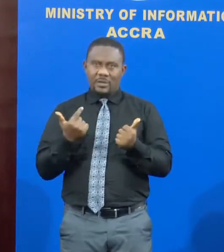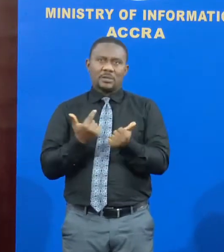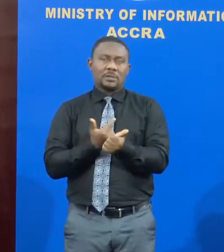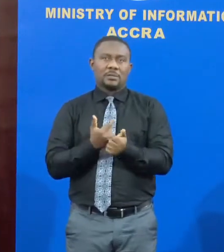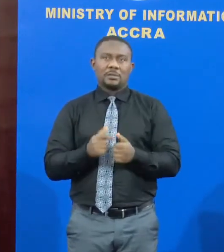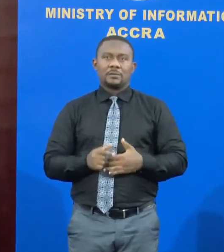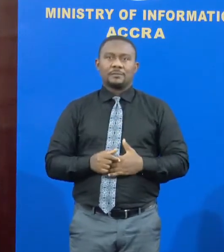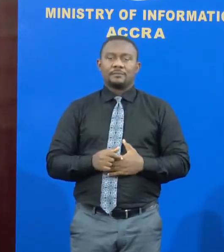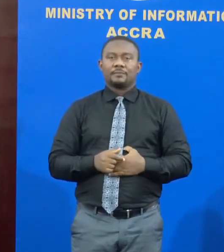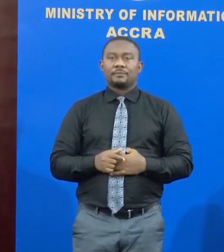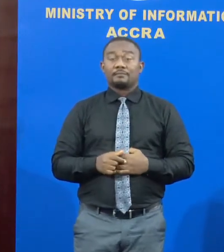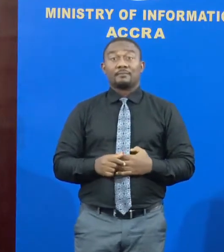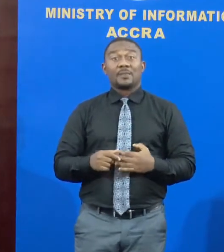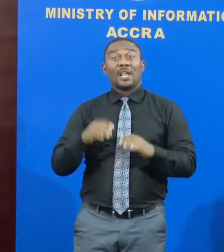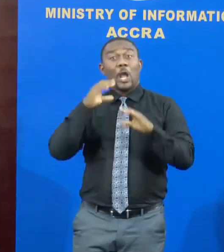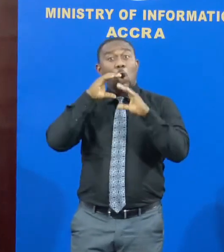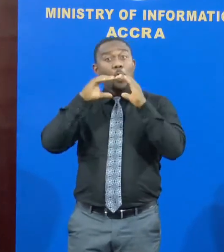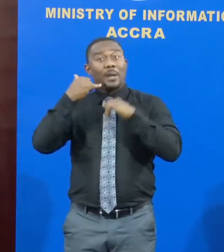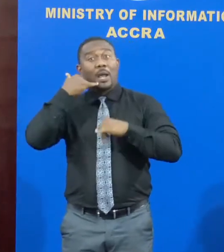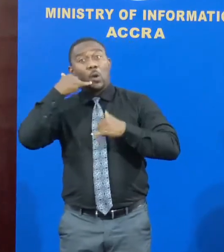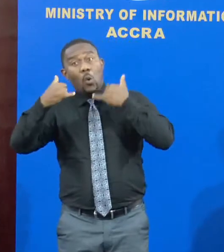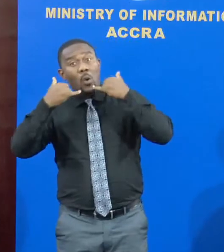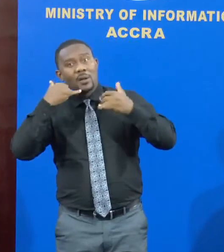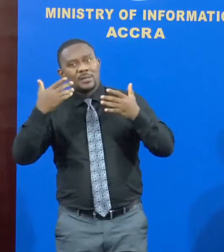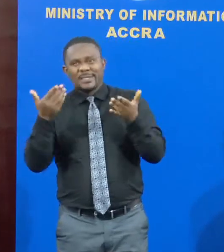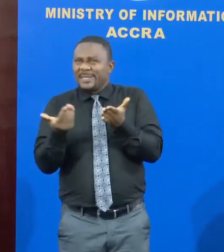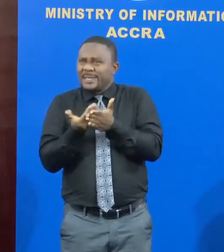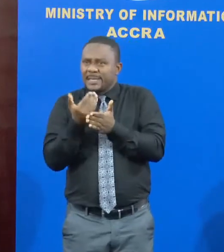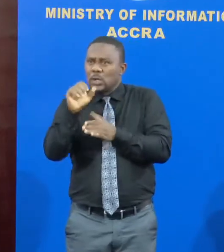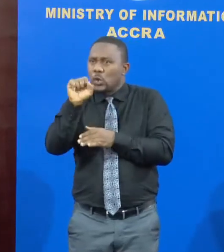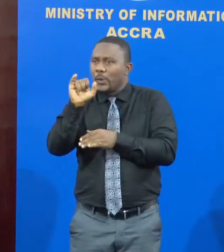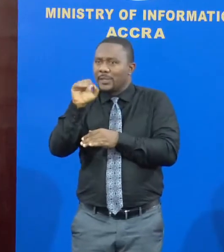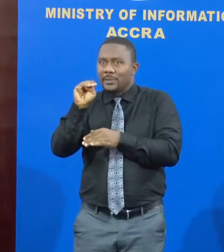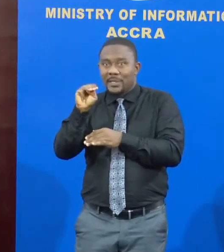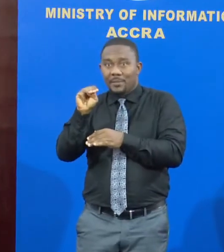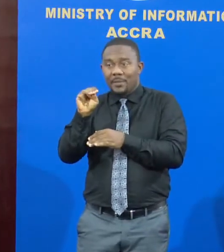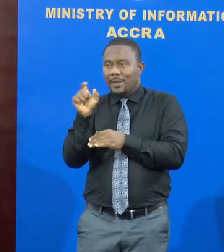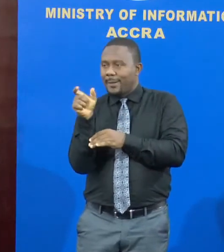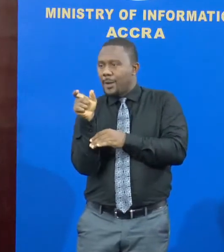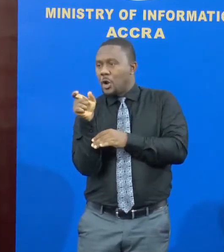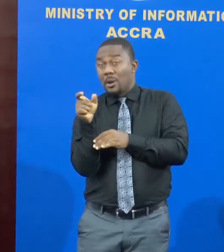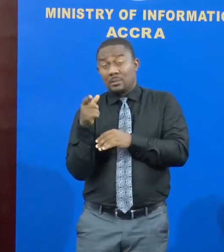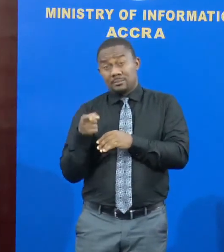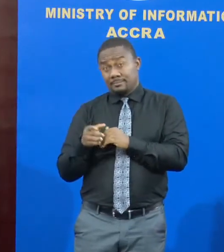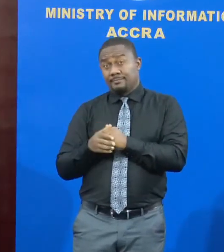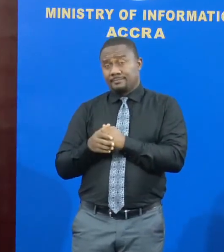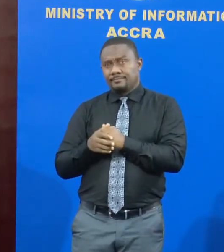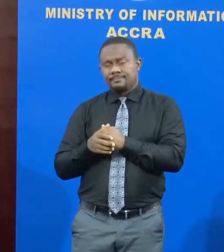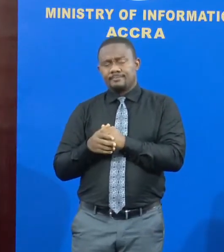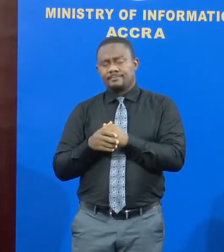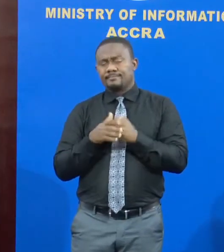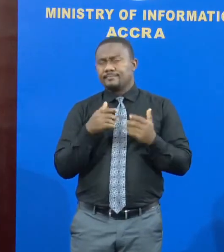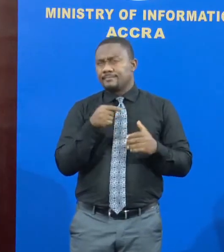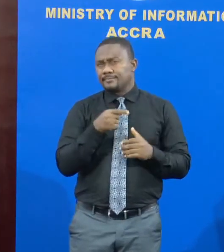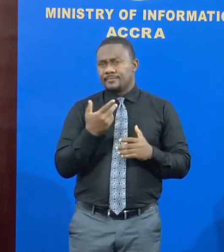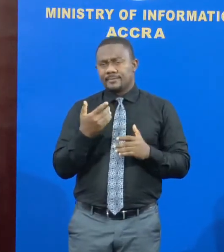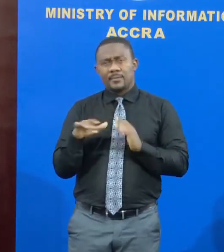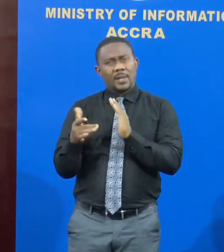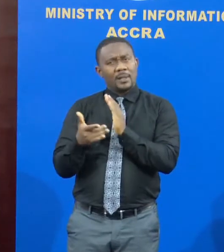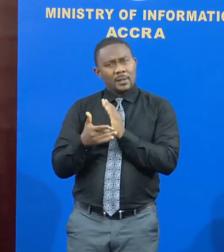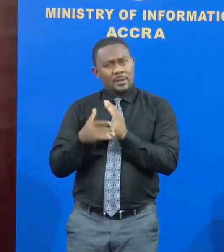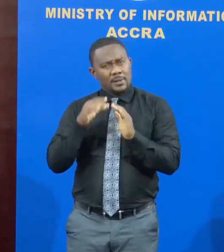the telcos, new SIM card registration and re-registration, the integration status is that technical